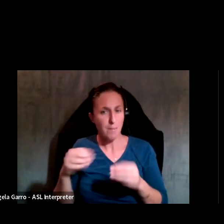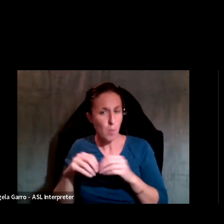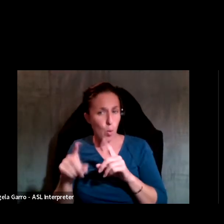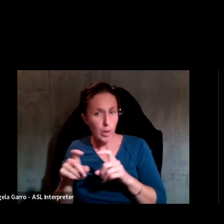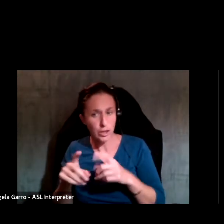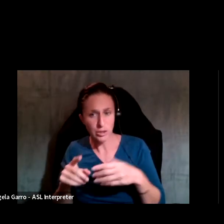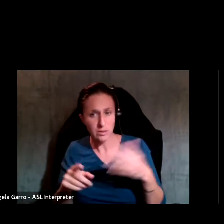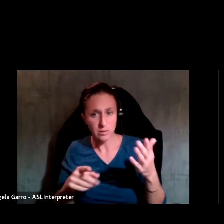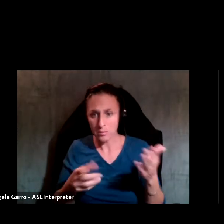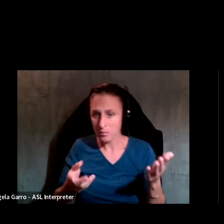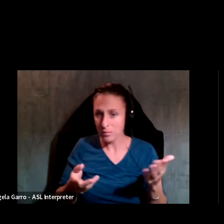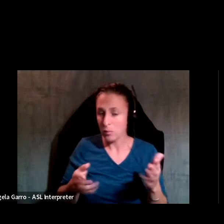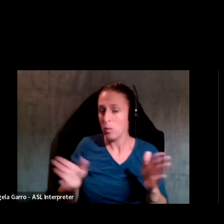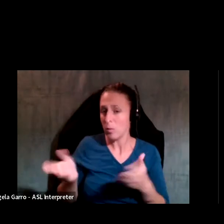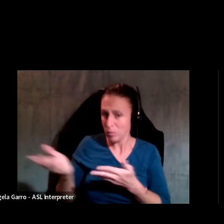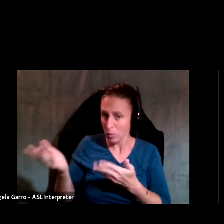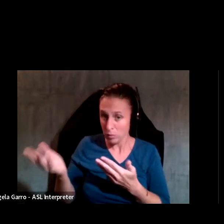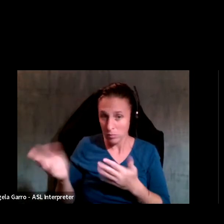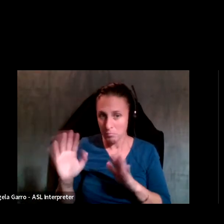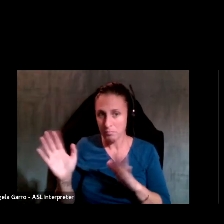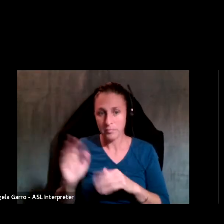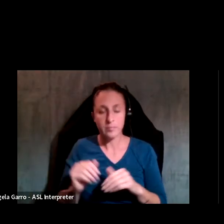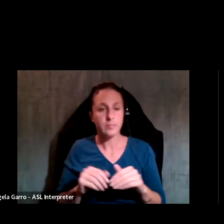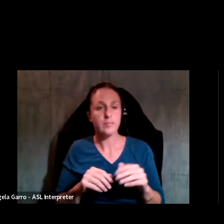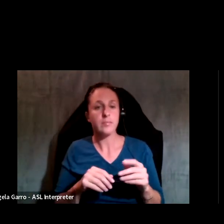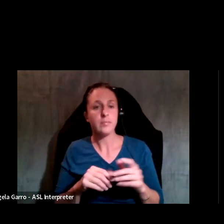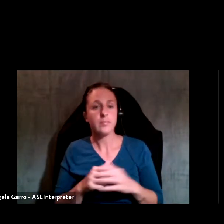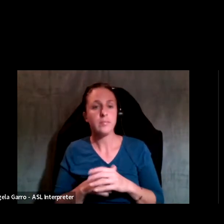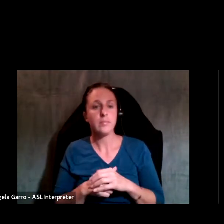If you have it now, go ahead. No? Okay.